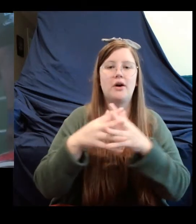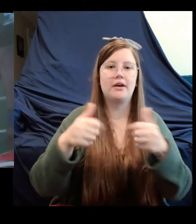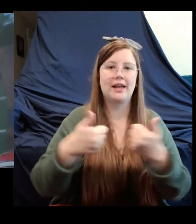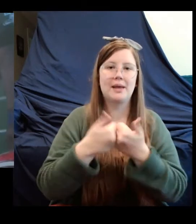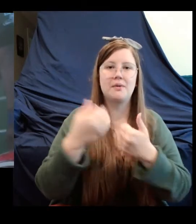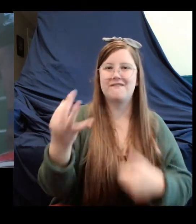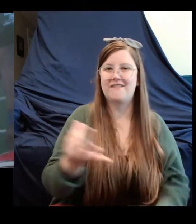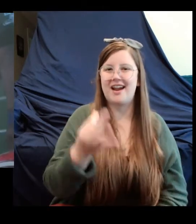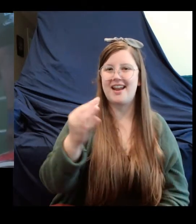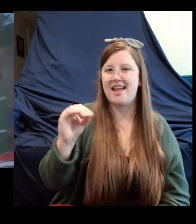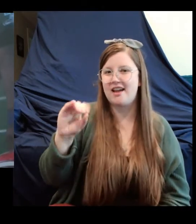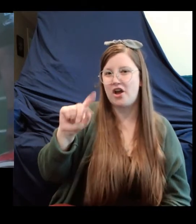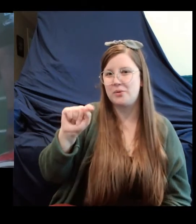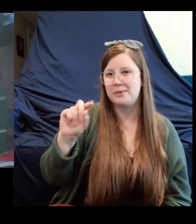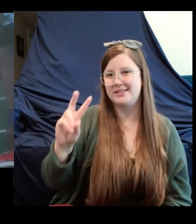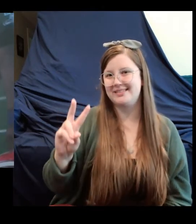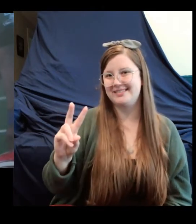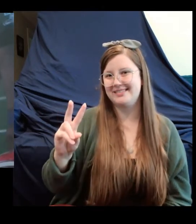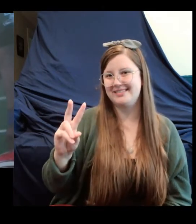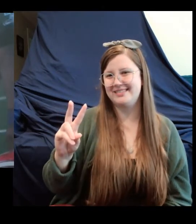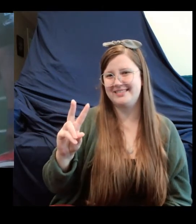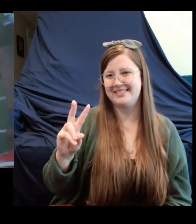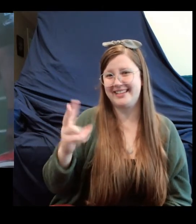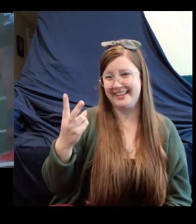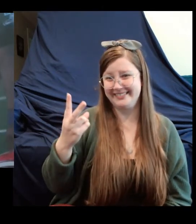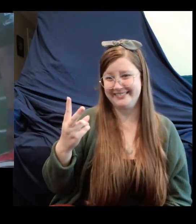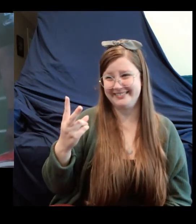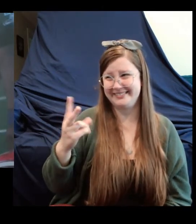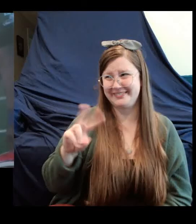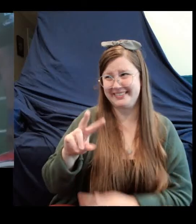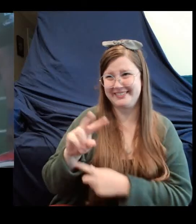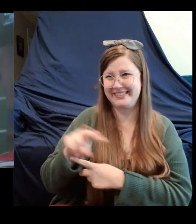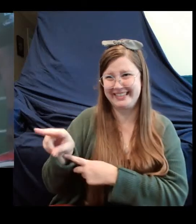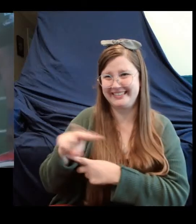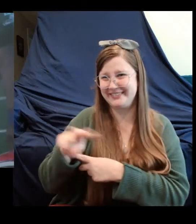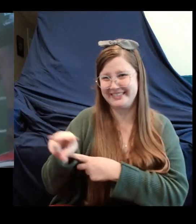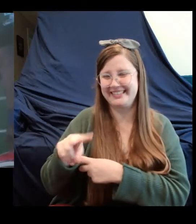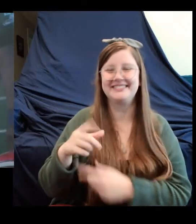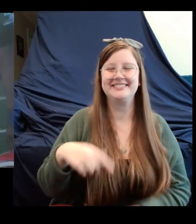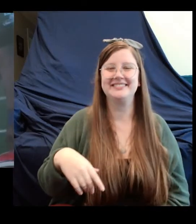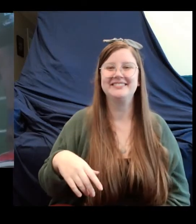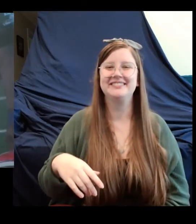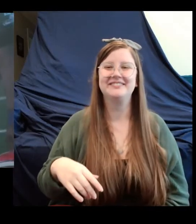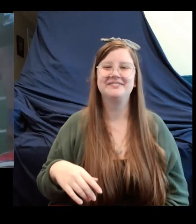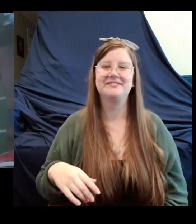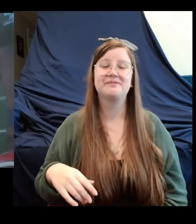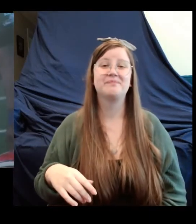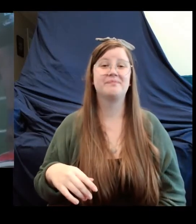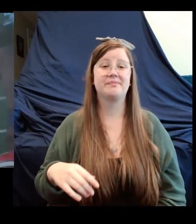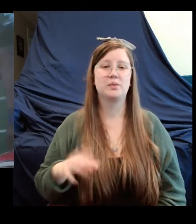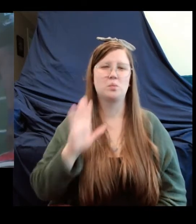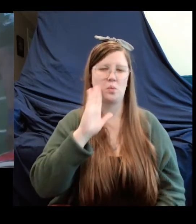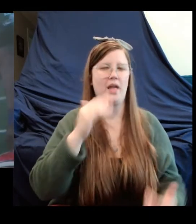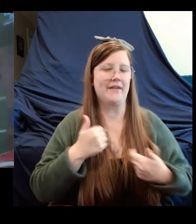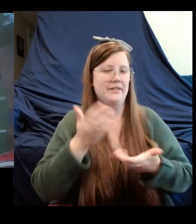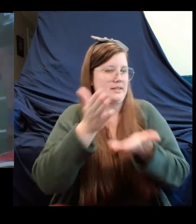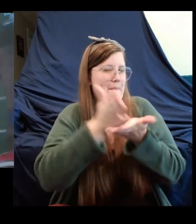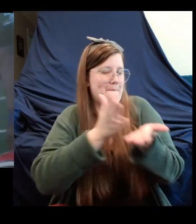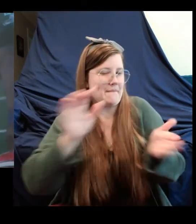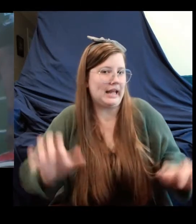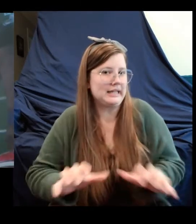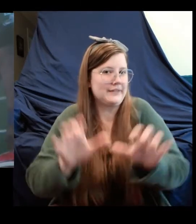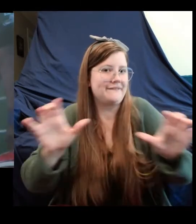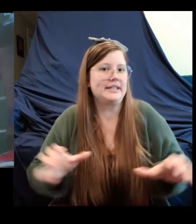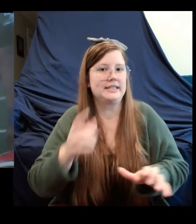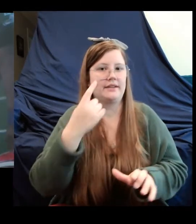game. And we're going to have some activities this year for homecoming. It will not look like it did back